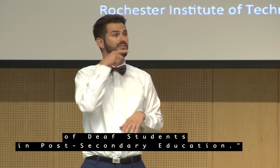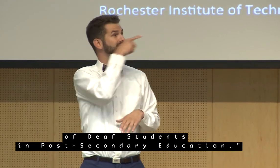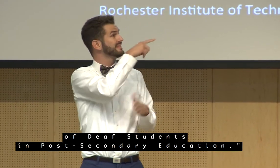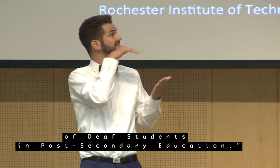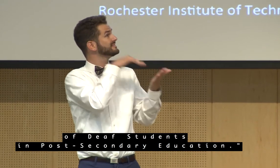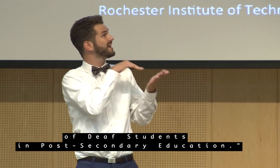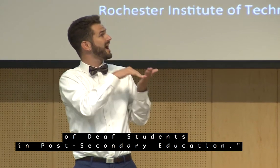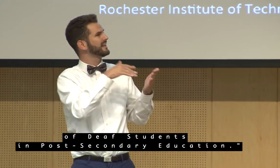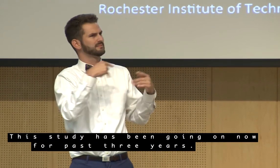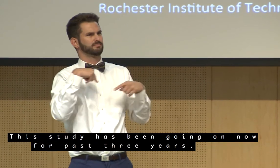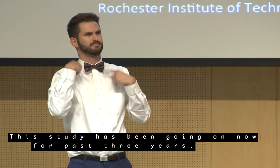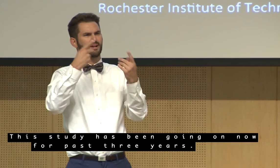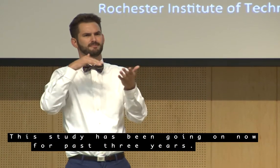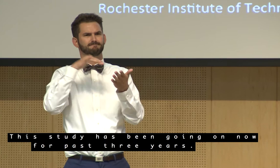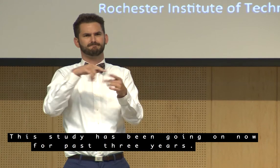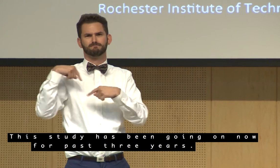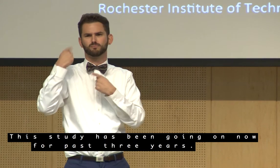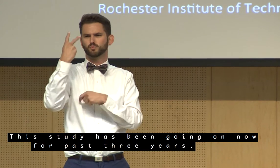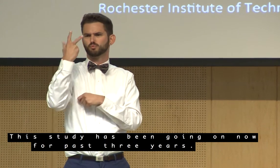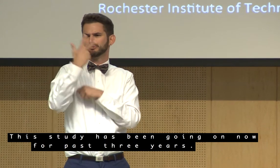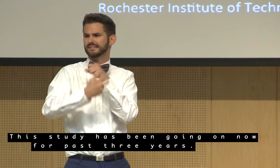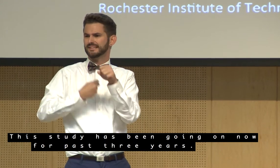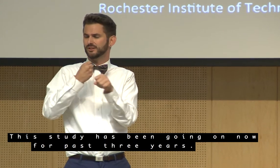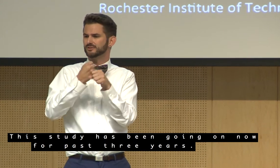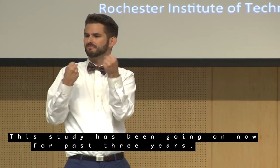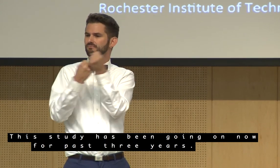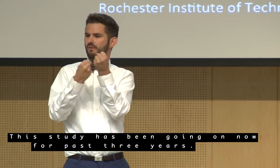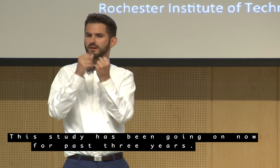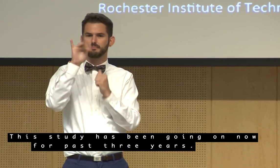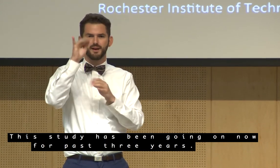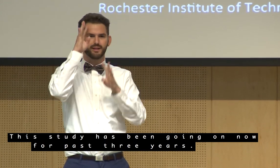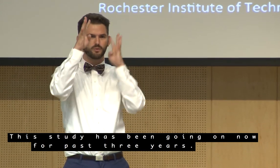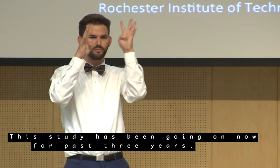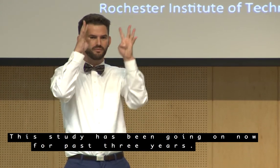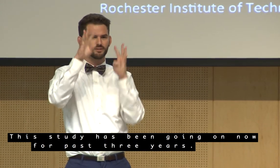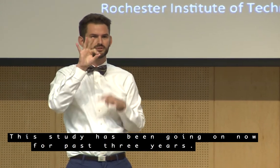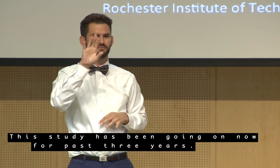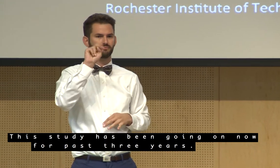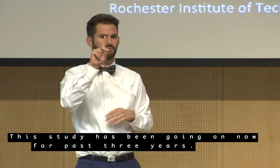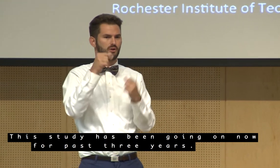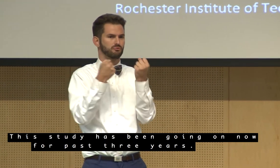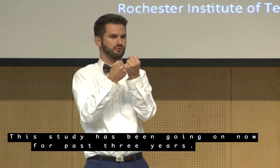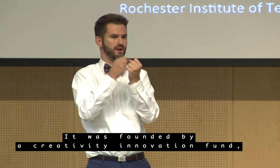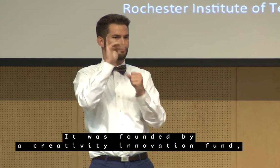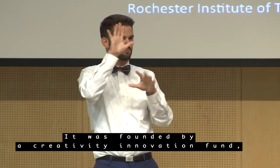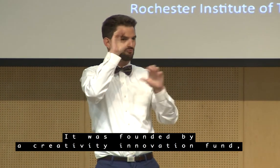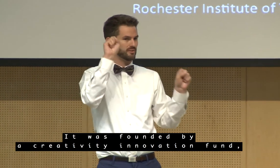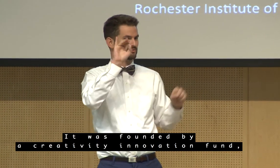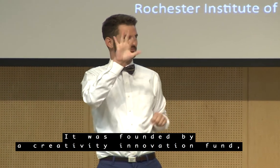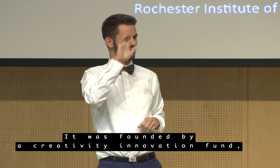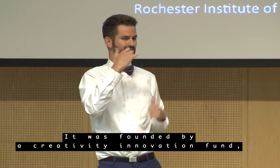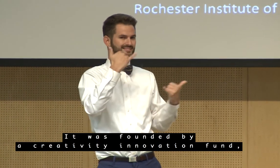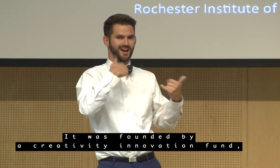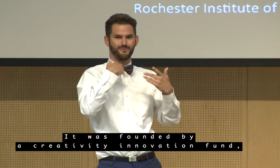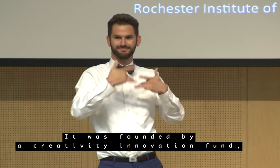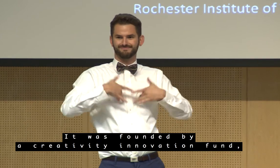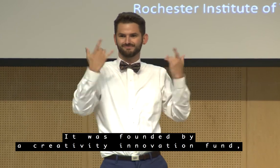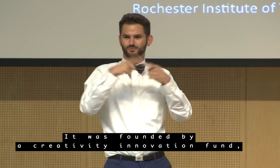Post-Secondary Education. This study has been going on now for past 3 years. It was founded by a